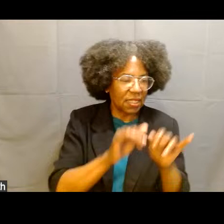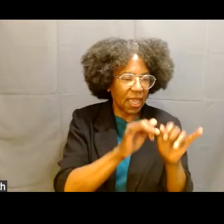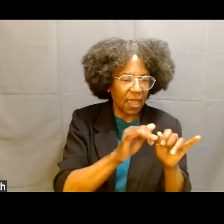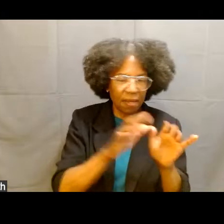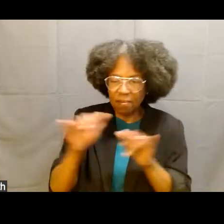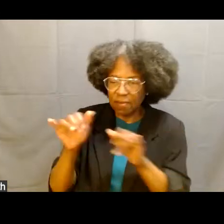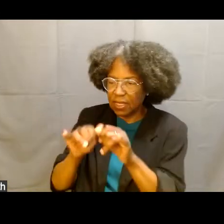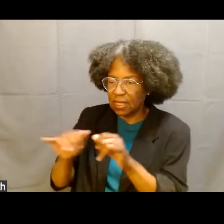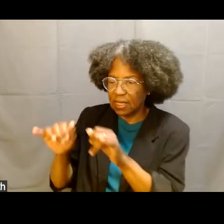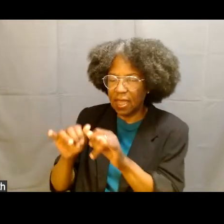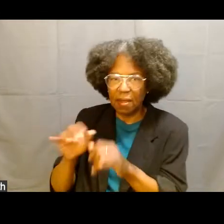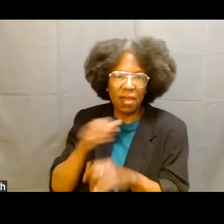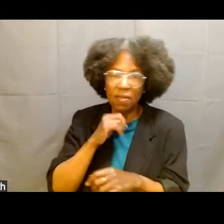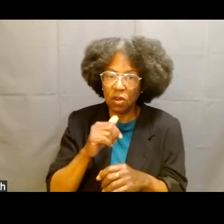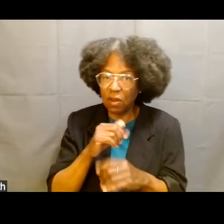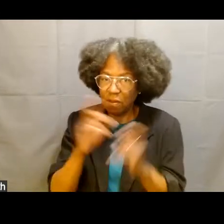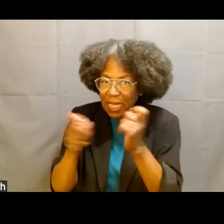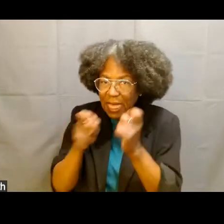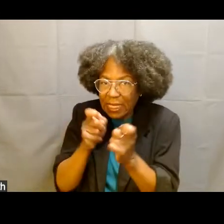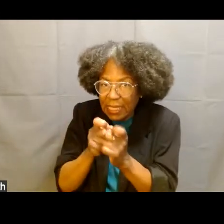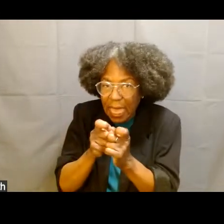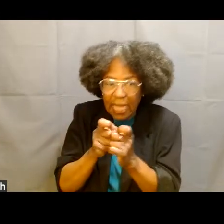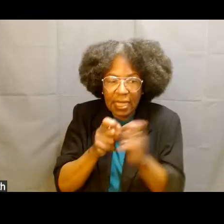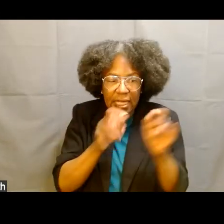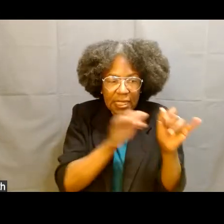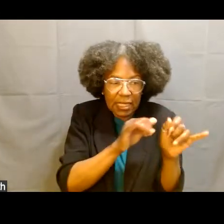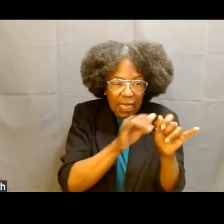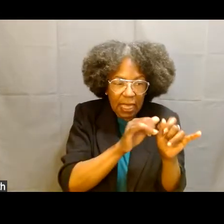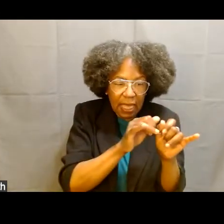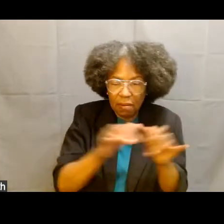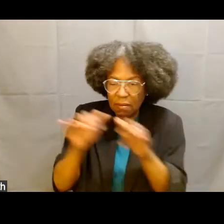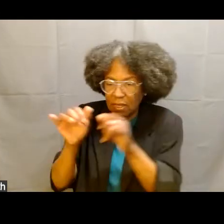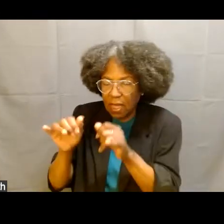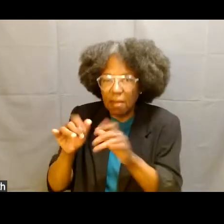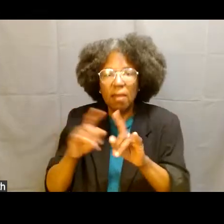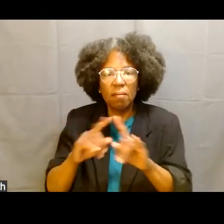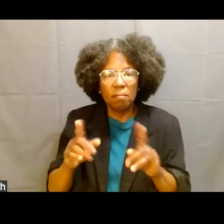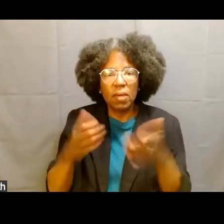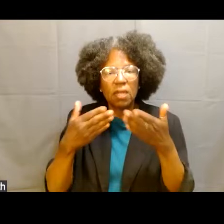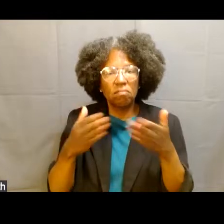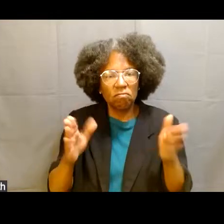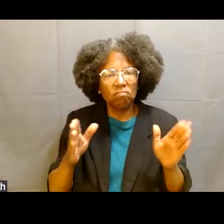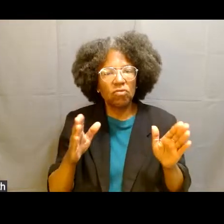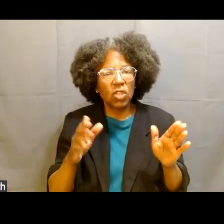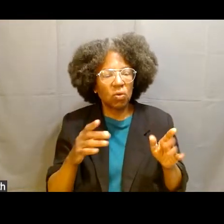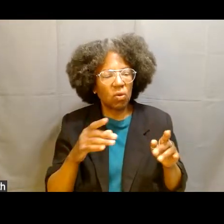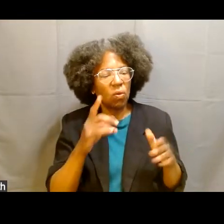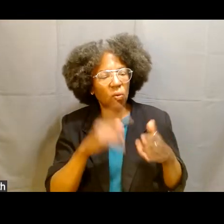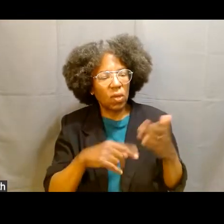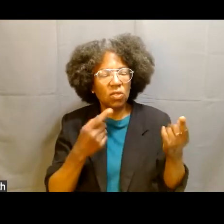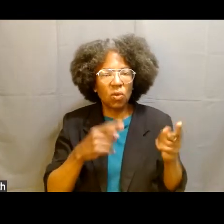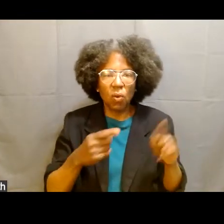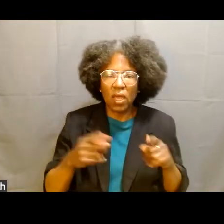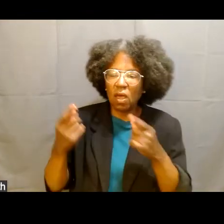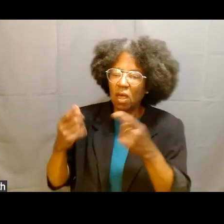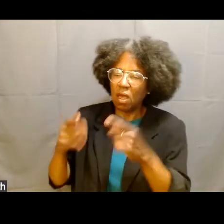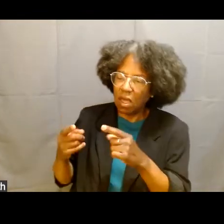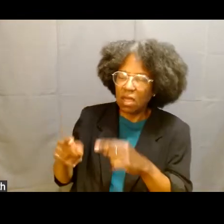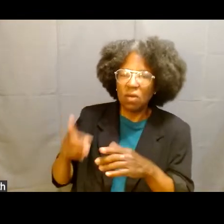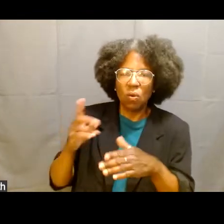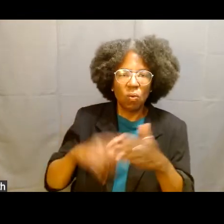in chapter and verse, but in the same context, what's going on and what's the expectation. Because I hate the difference